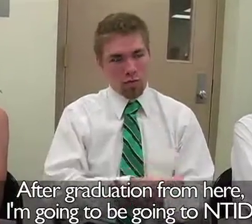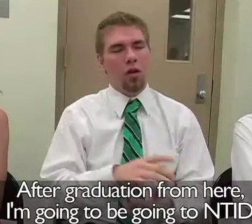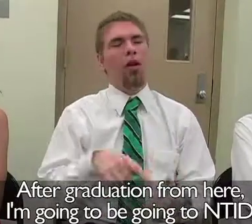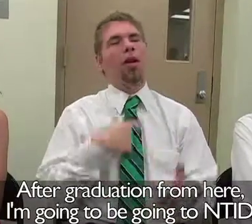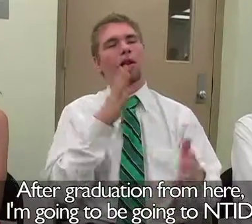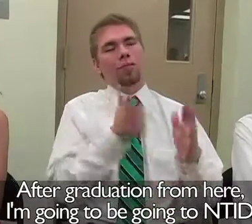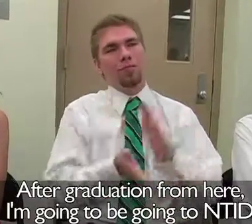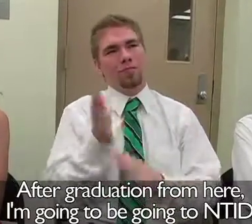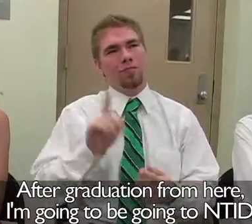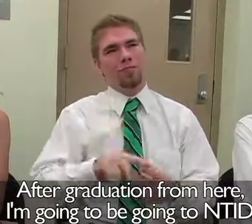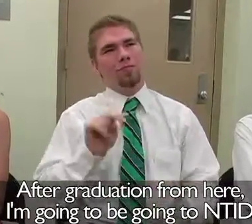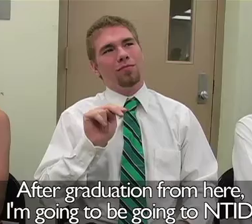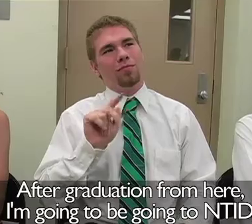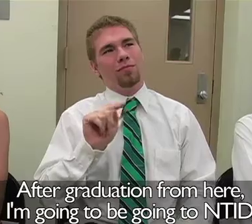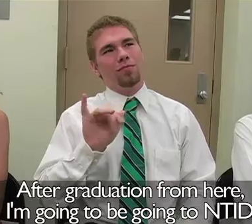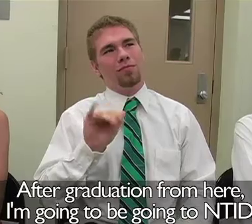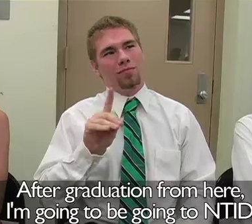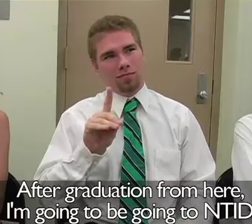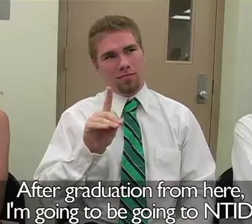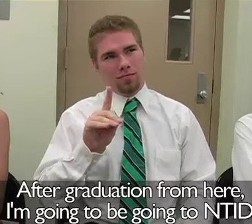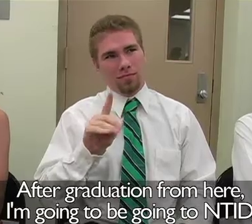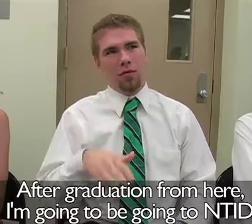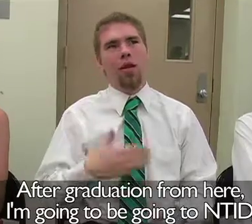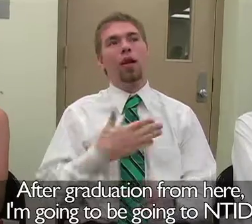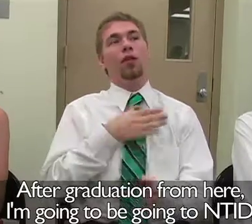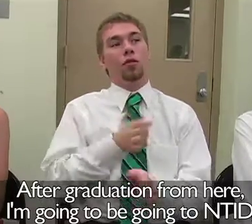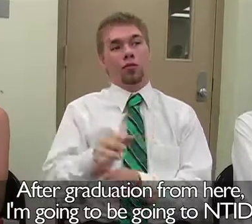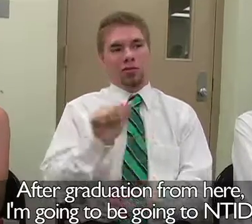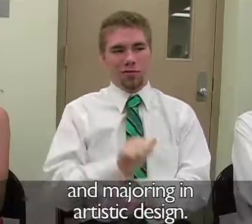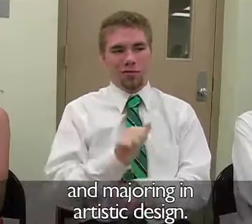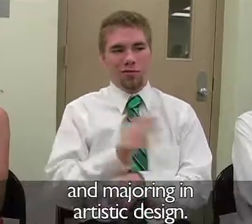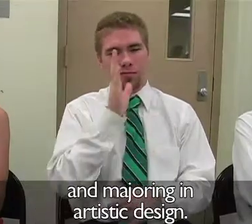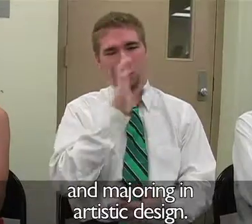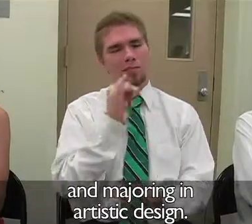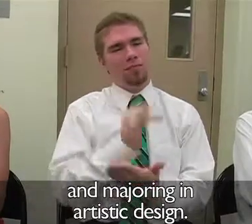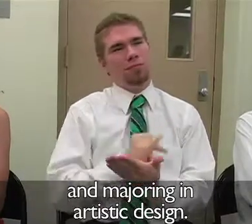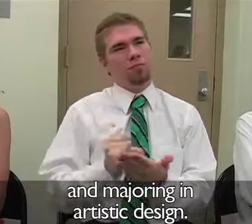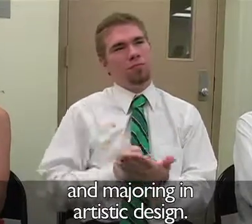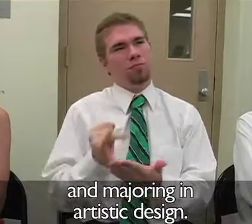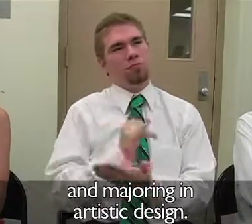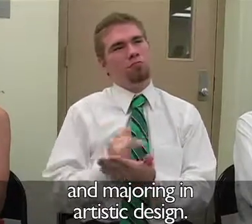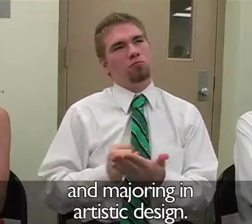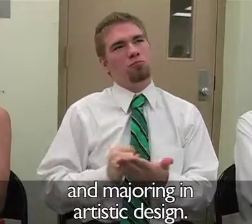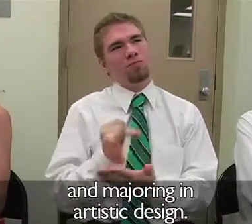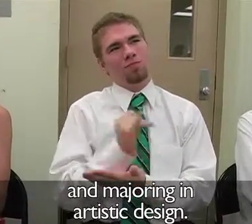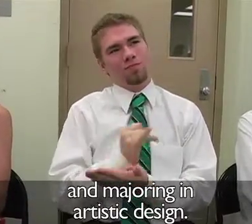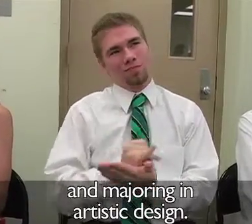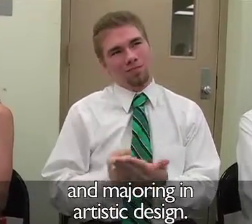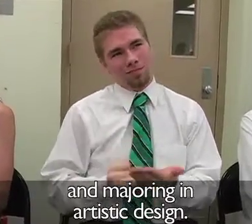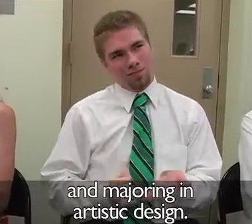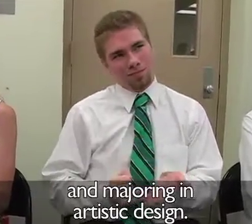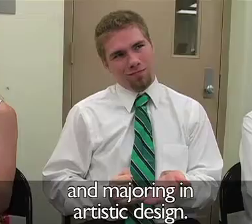from here, then I'm going to be going to NTID. And majoring in artistic design.